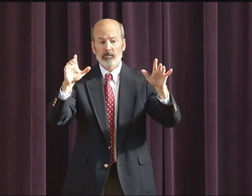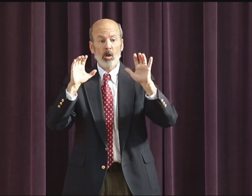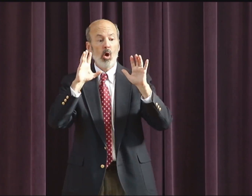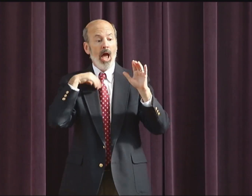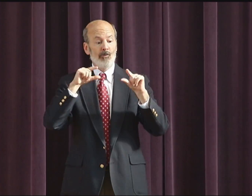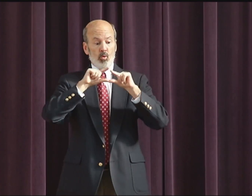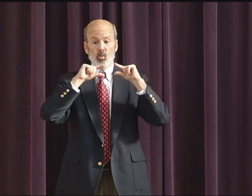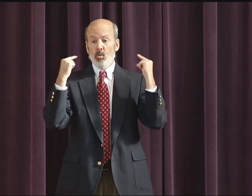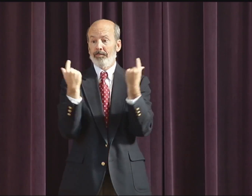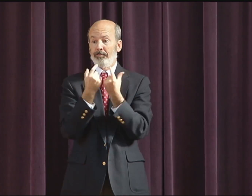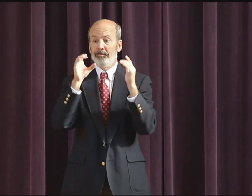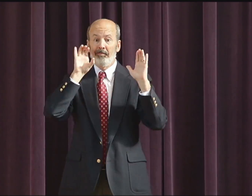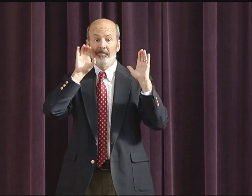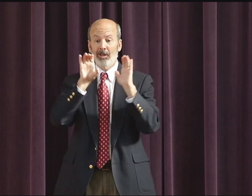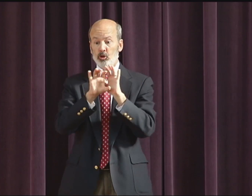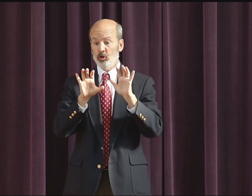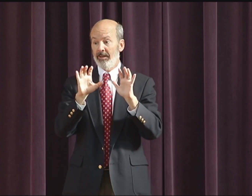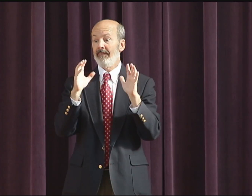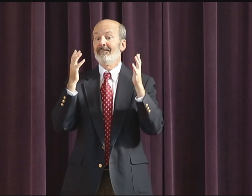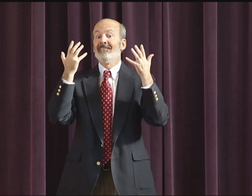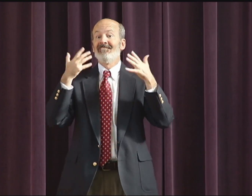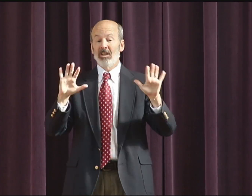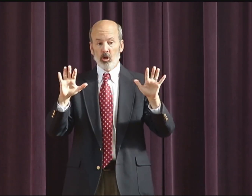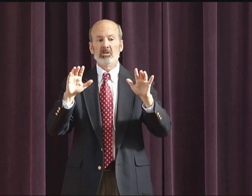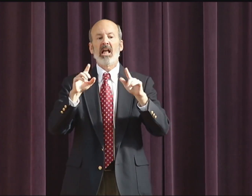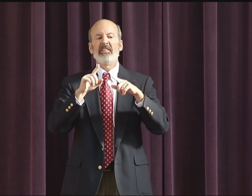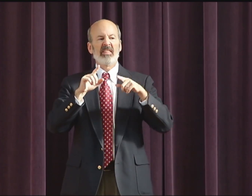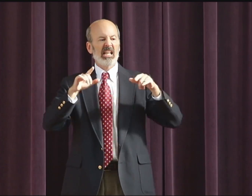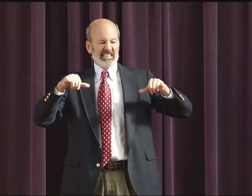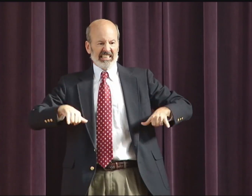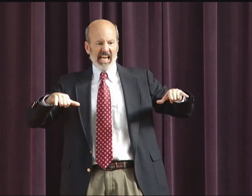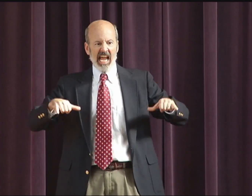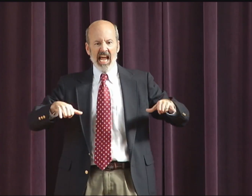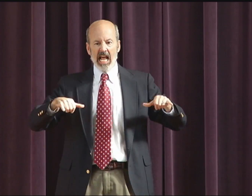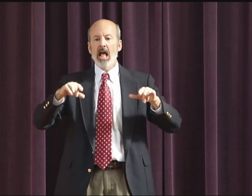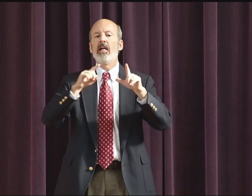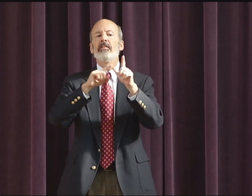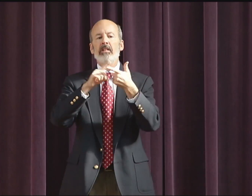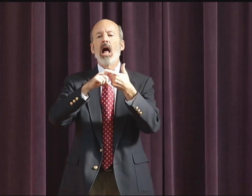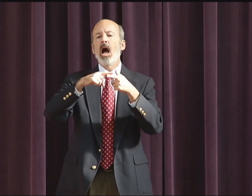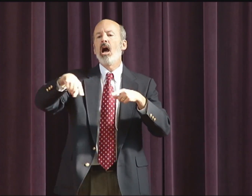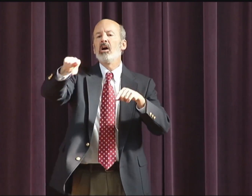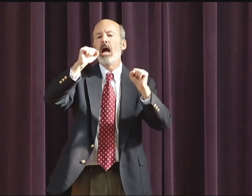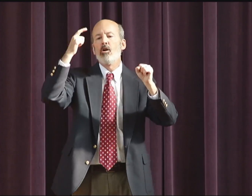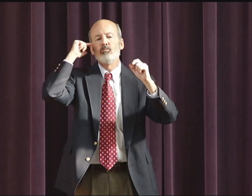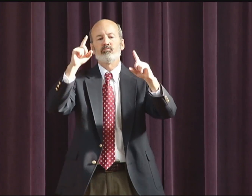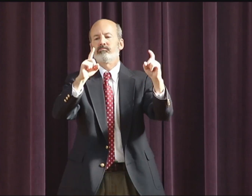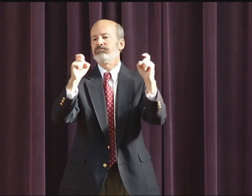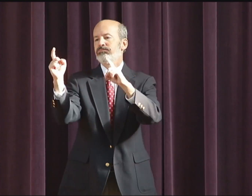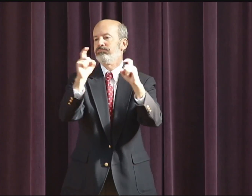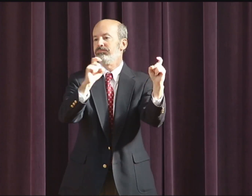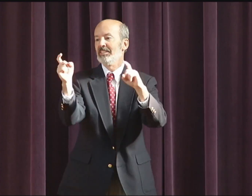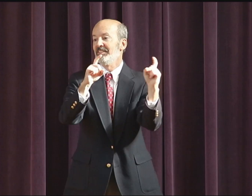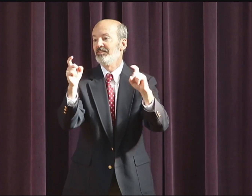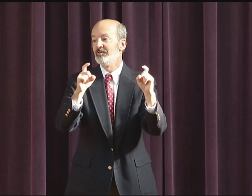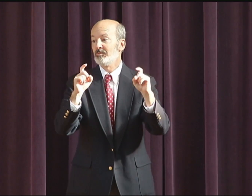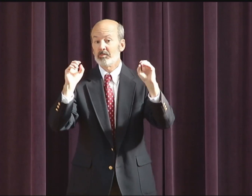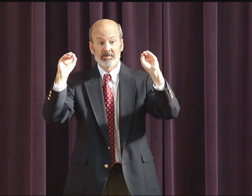And for those who are here, after the group photo has been taken, we'd like to ask the group to stay, and